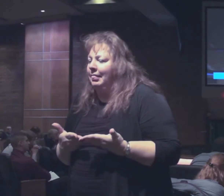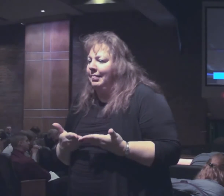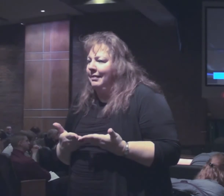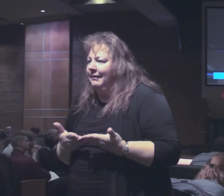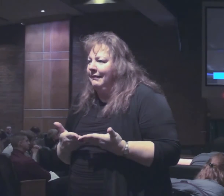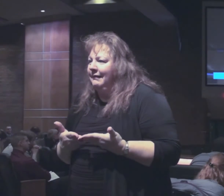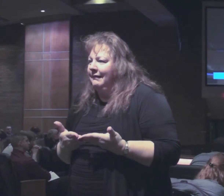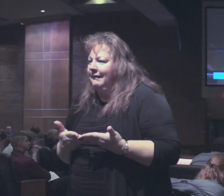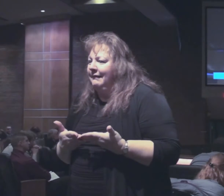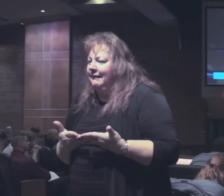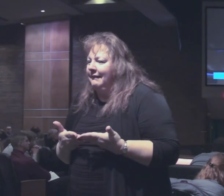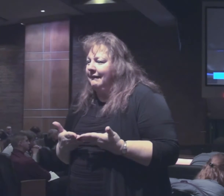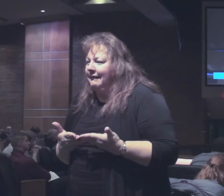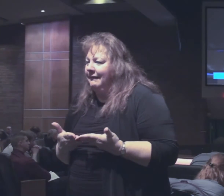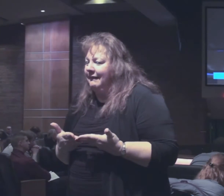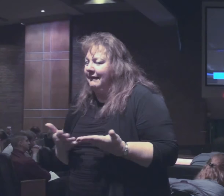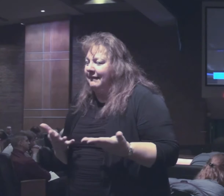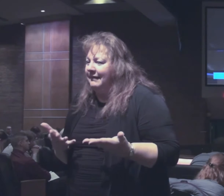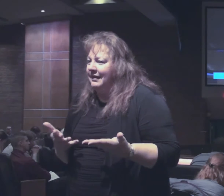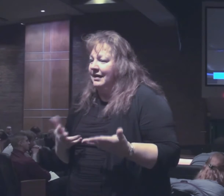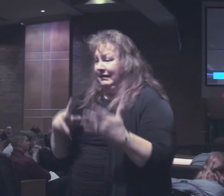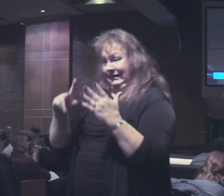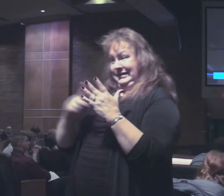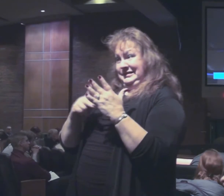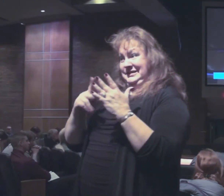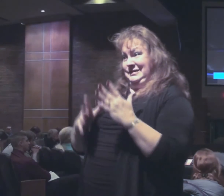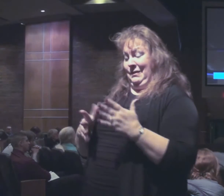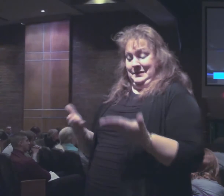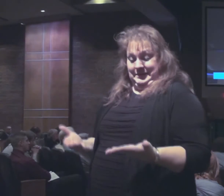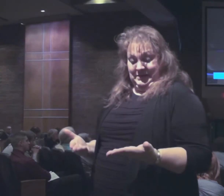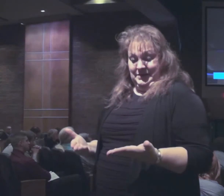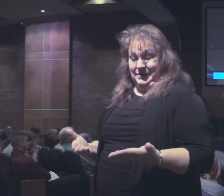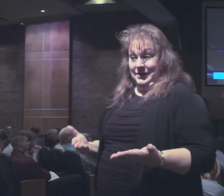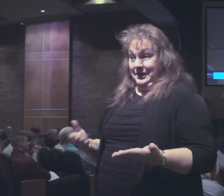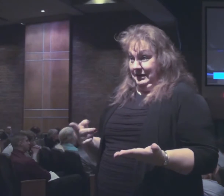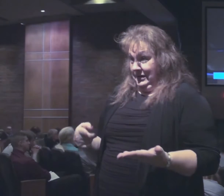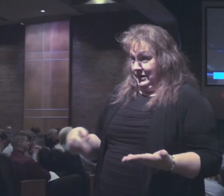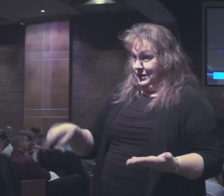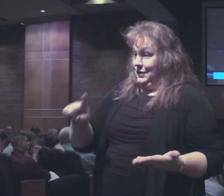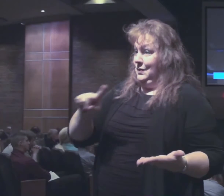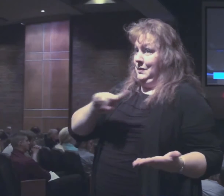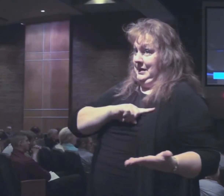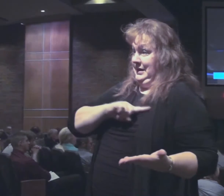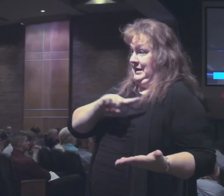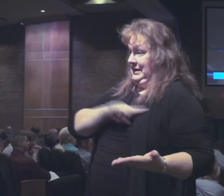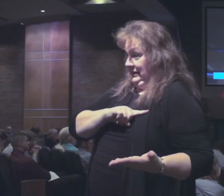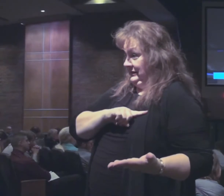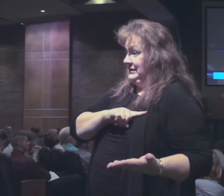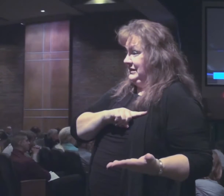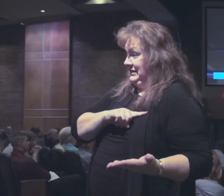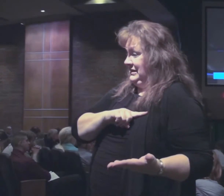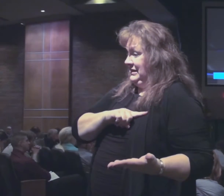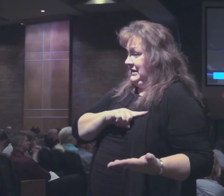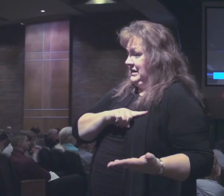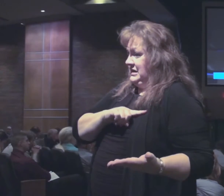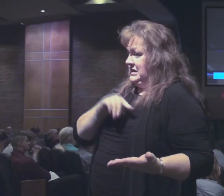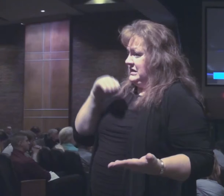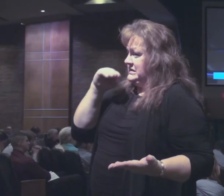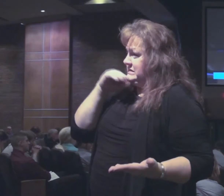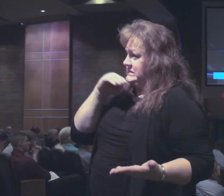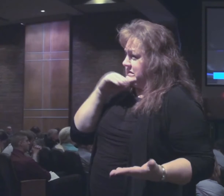I mean, the psalmist here, those guilty of